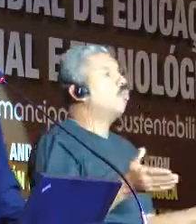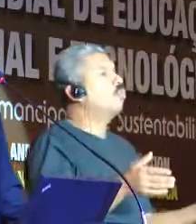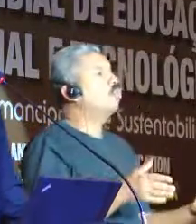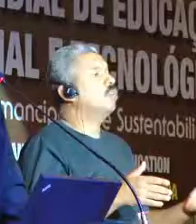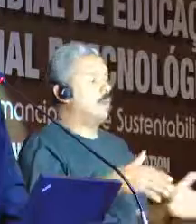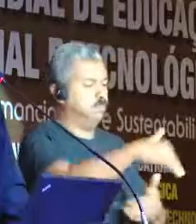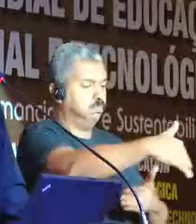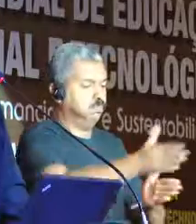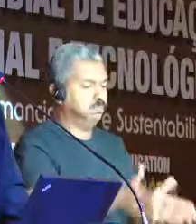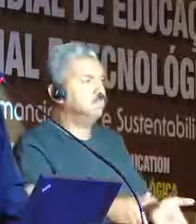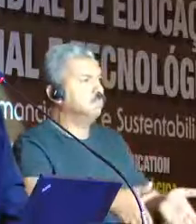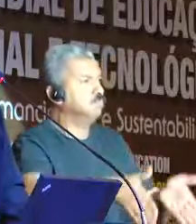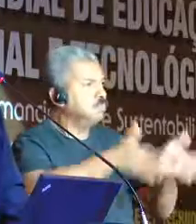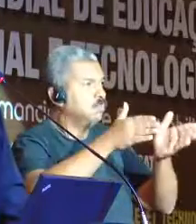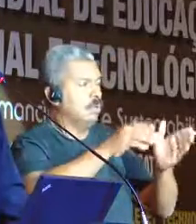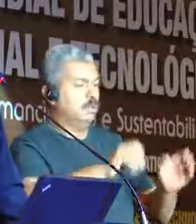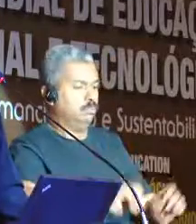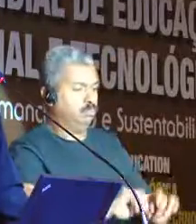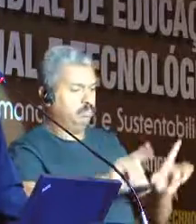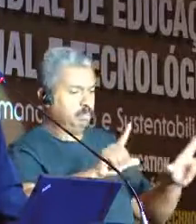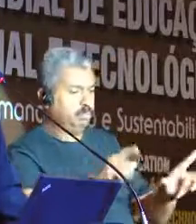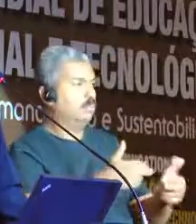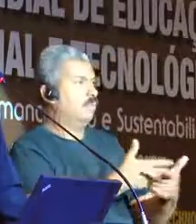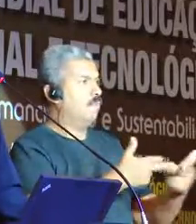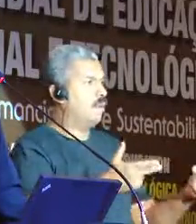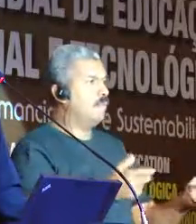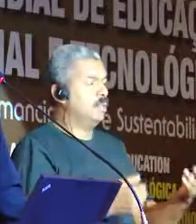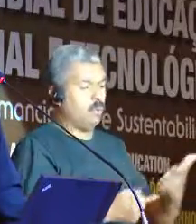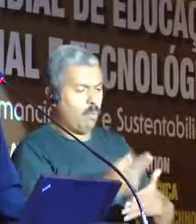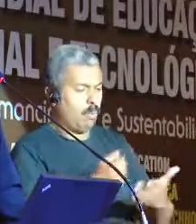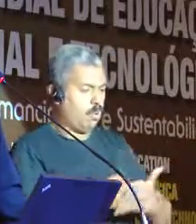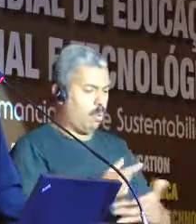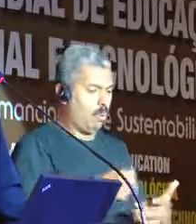services that Brazil can export.